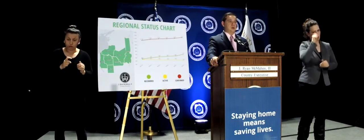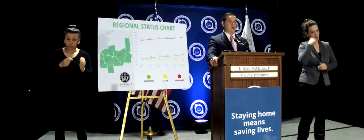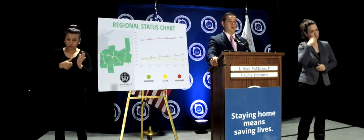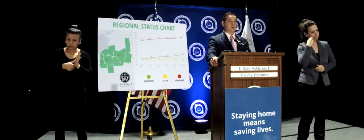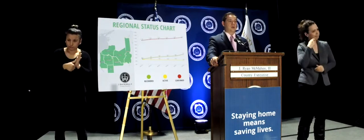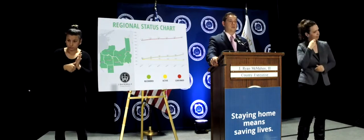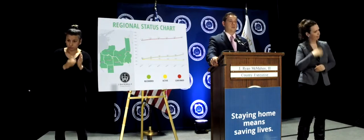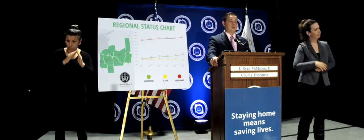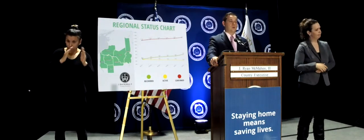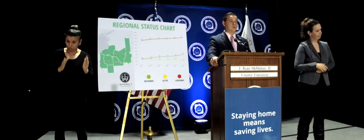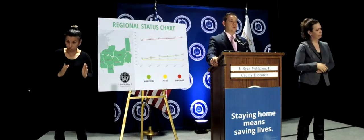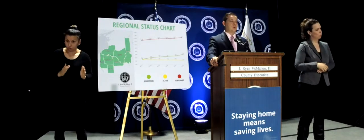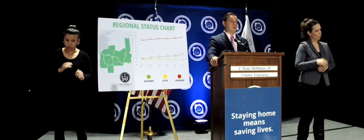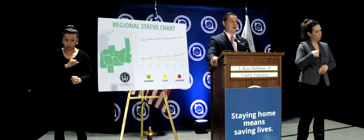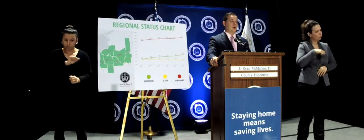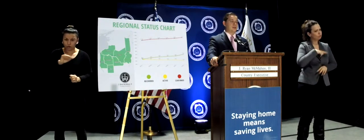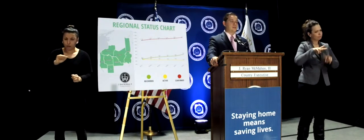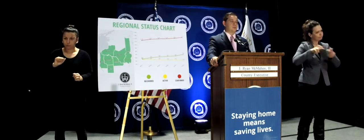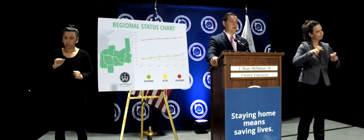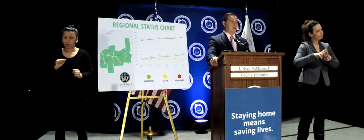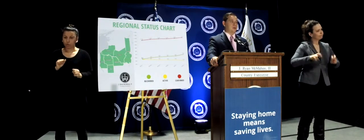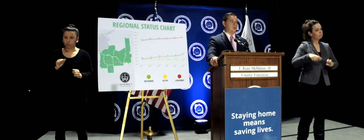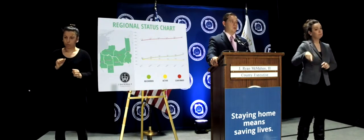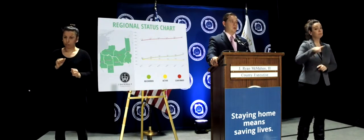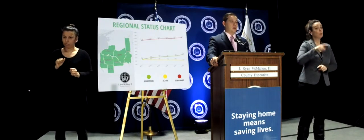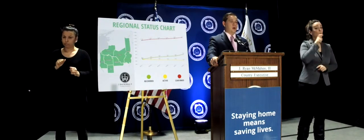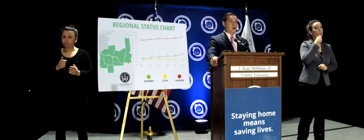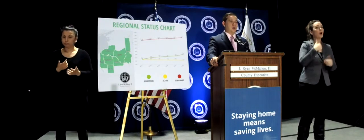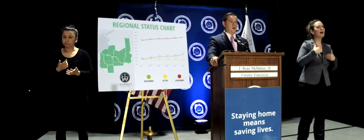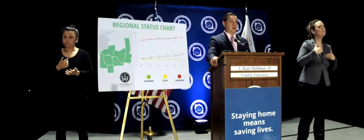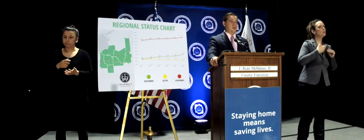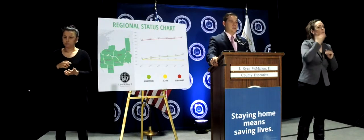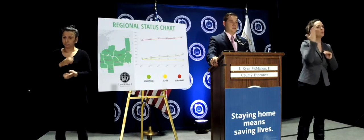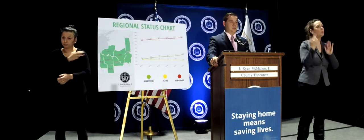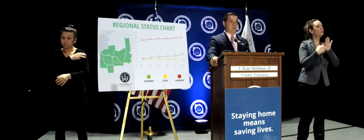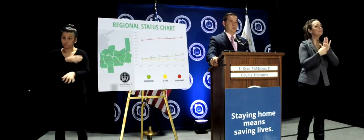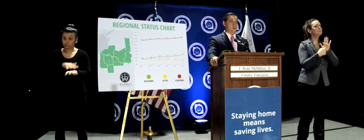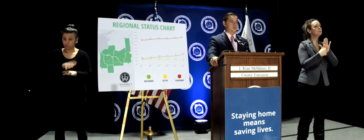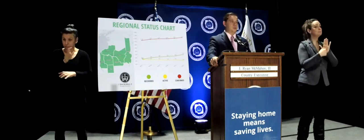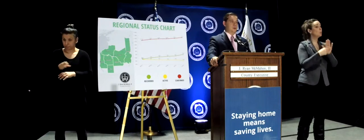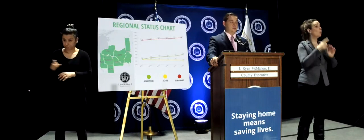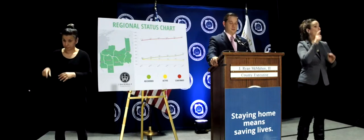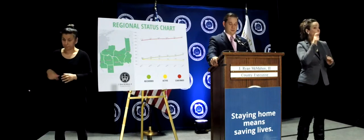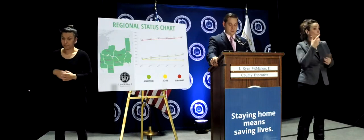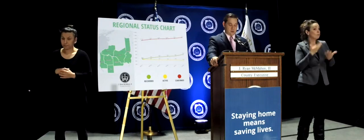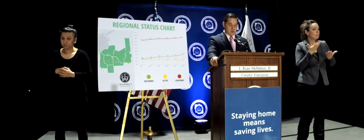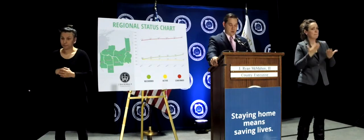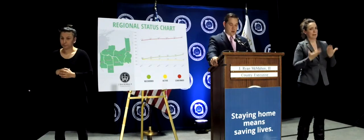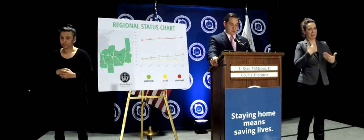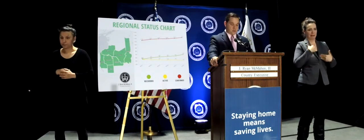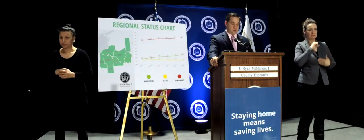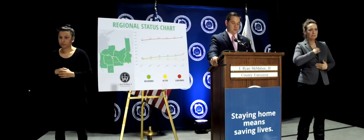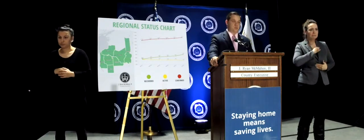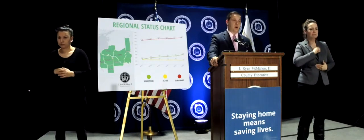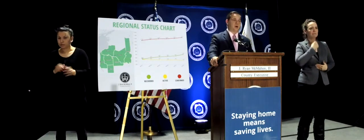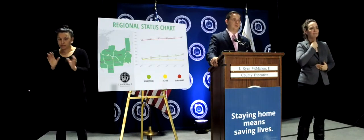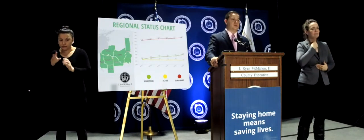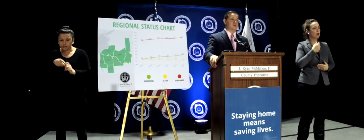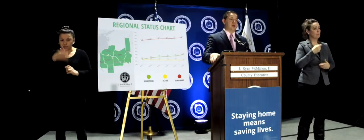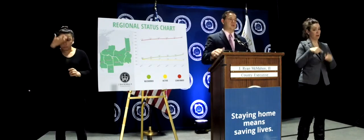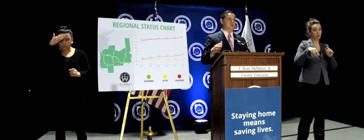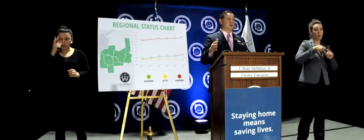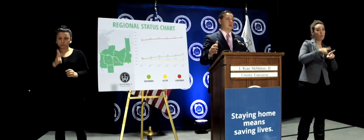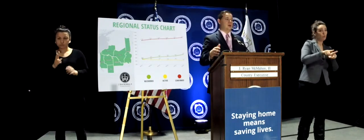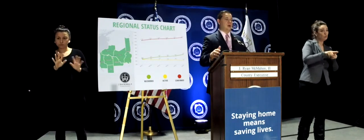facilities, looking for folks who are asymptomatic, and testing employees and residents. So this is part